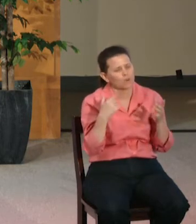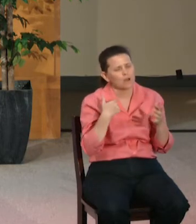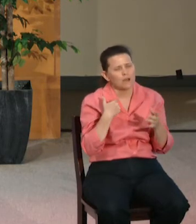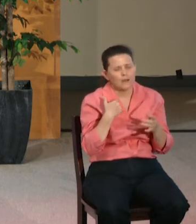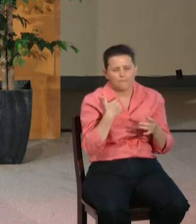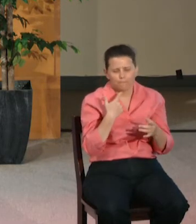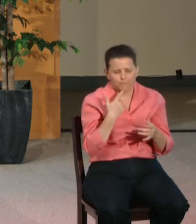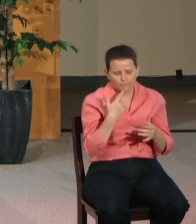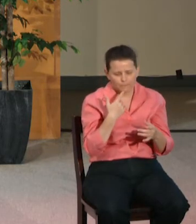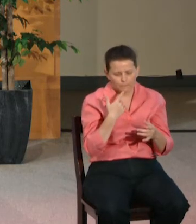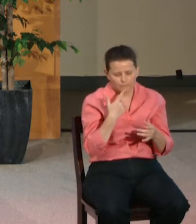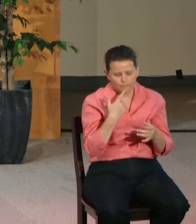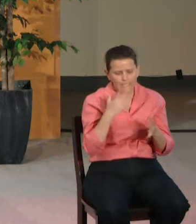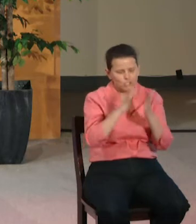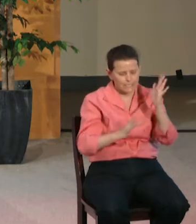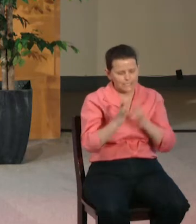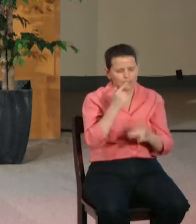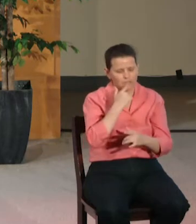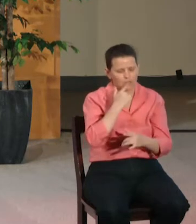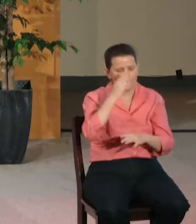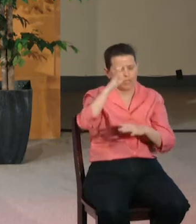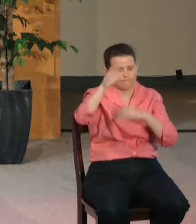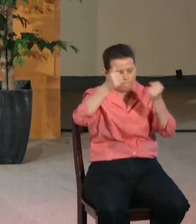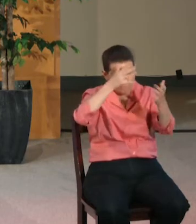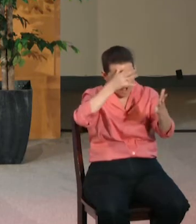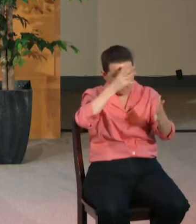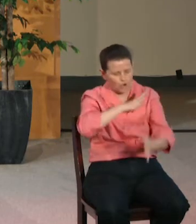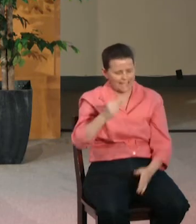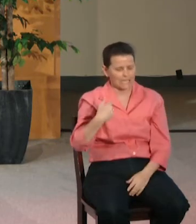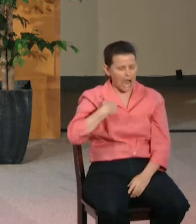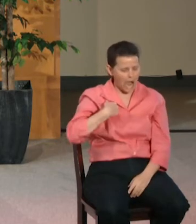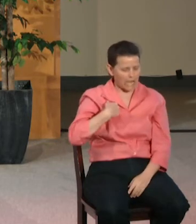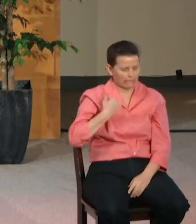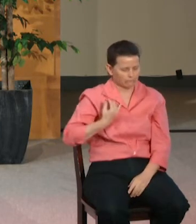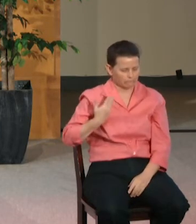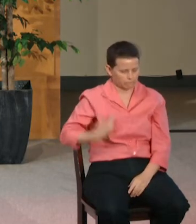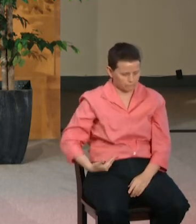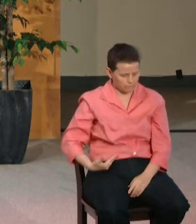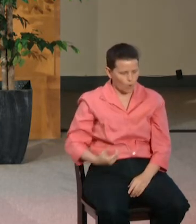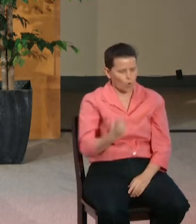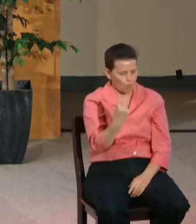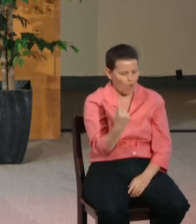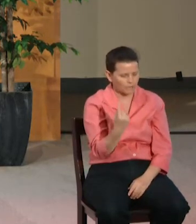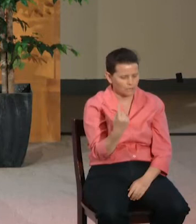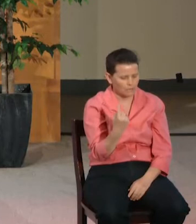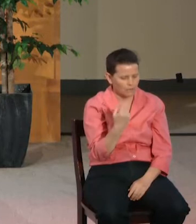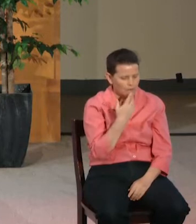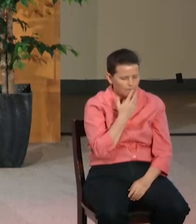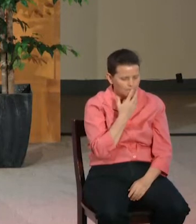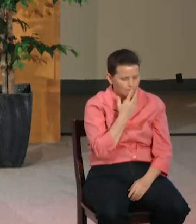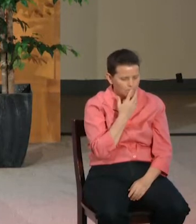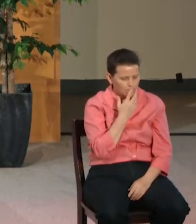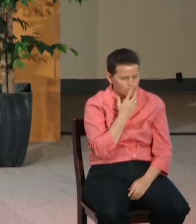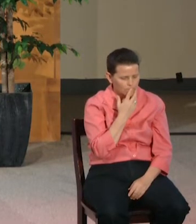you know, I'm saying the Father and I are one. That's what they say in the NRSV, but there are also ones where it says I